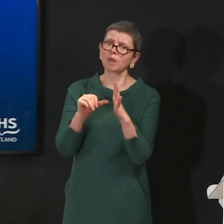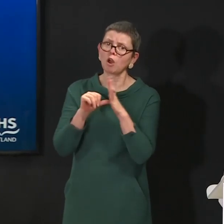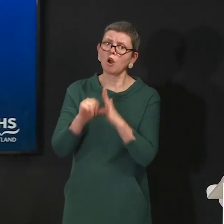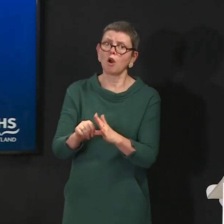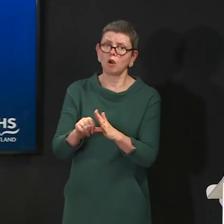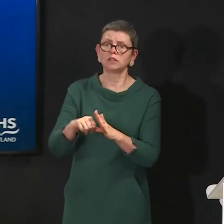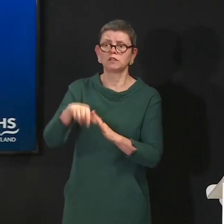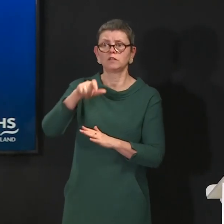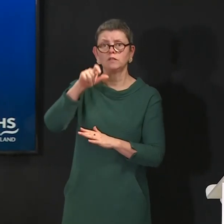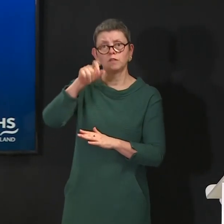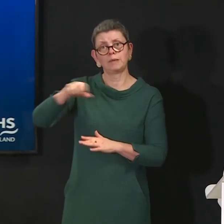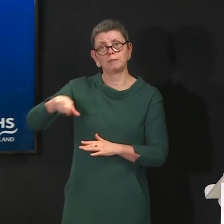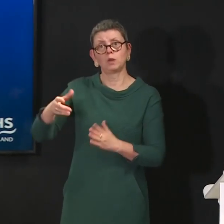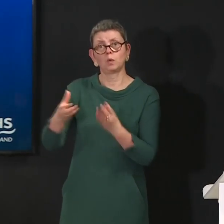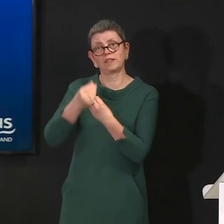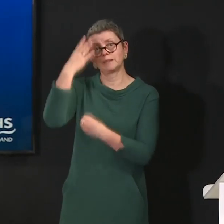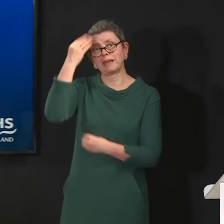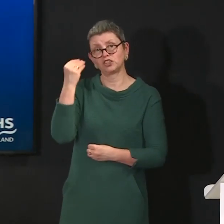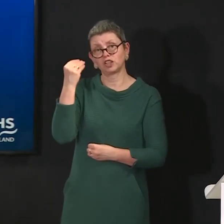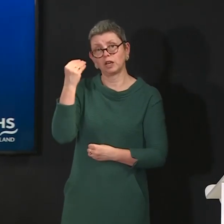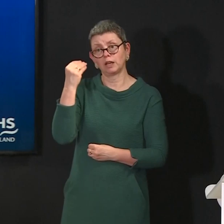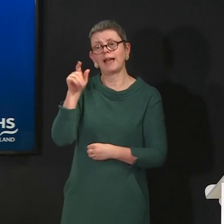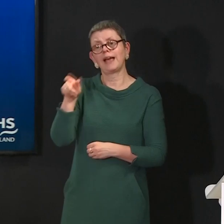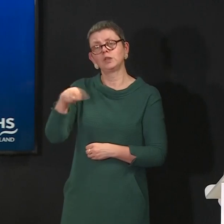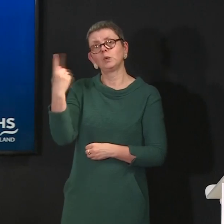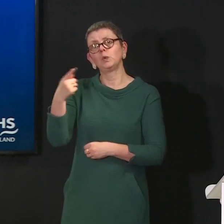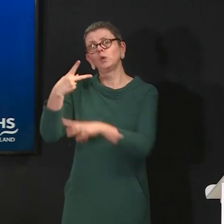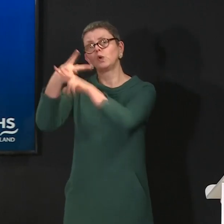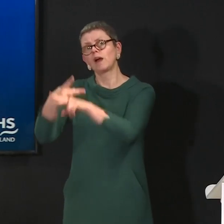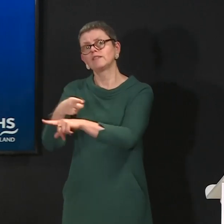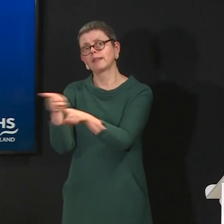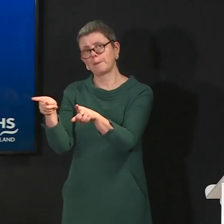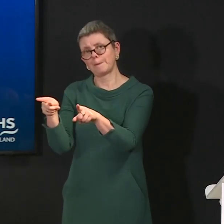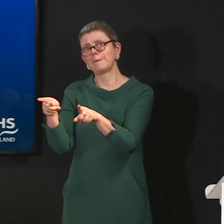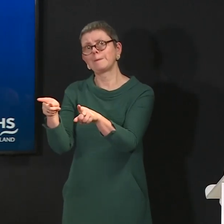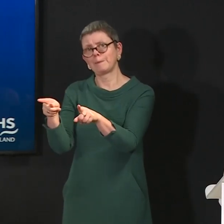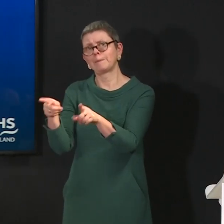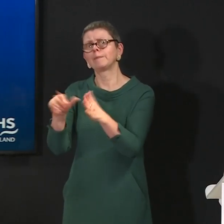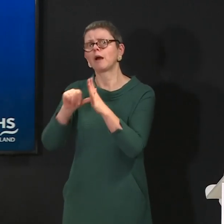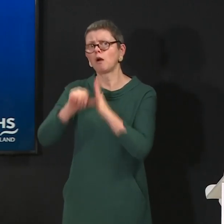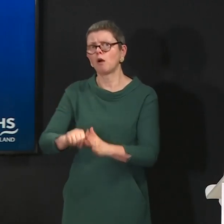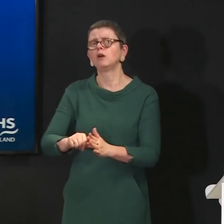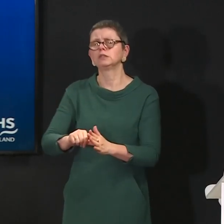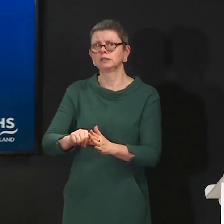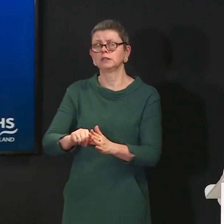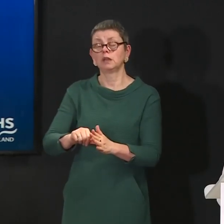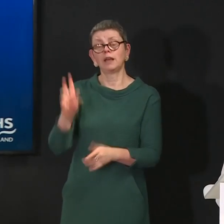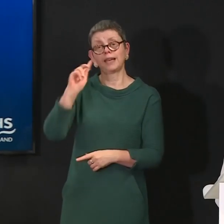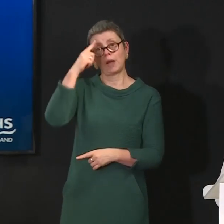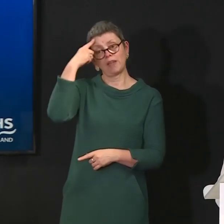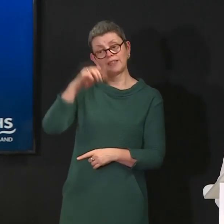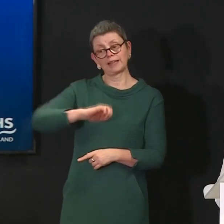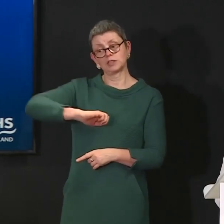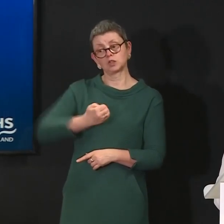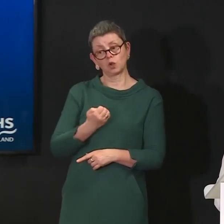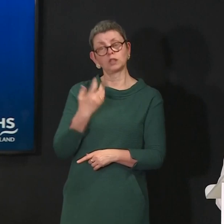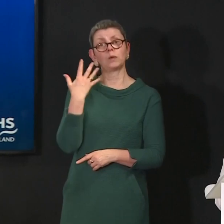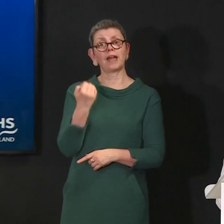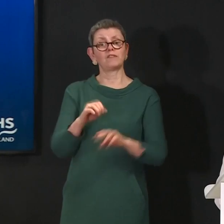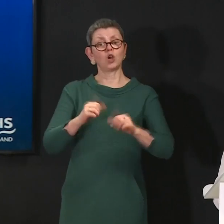people who have dementia and to those who care for them. Now, we have, I think, in Scotland, a very good dementia